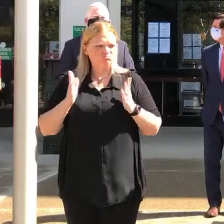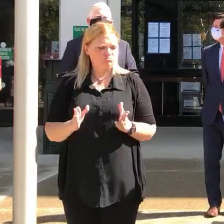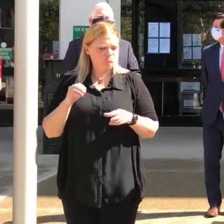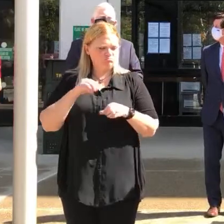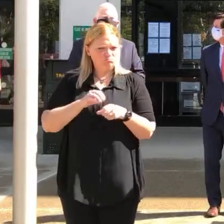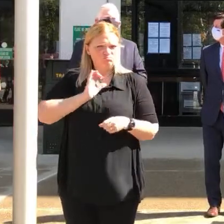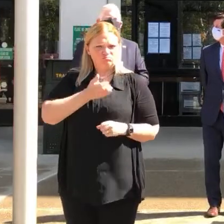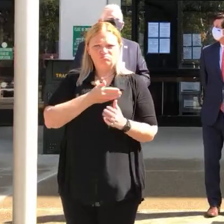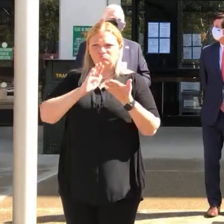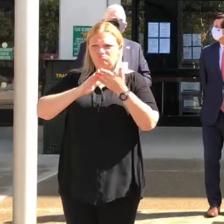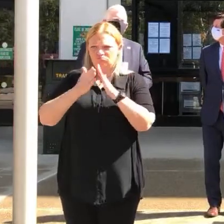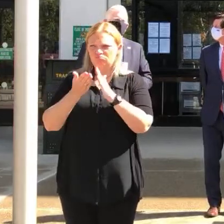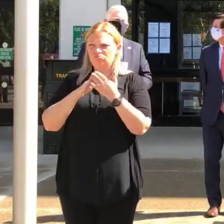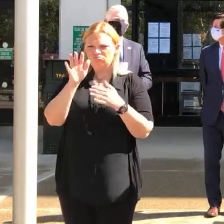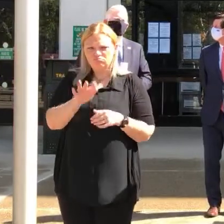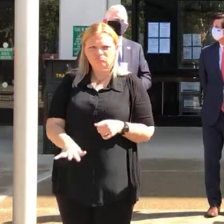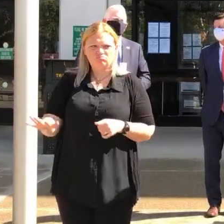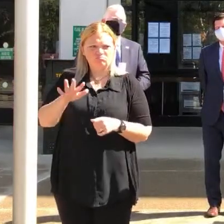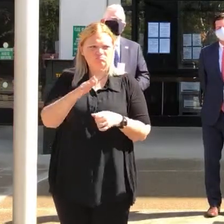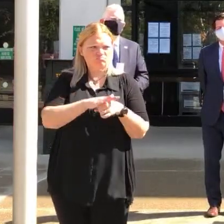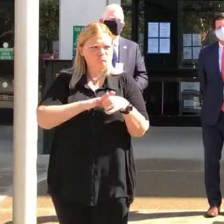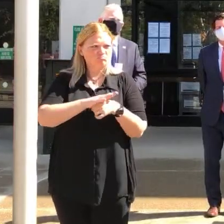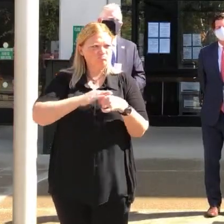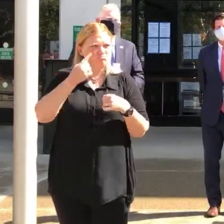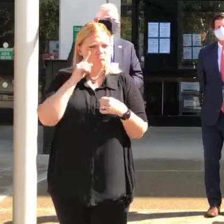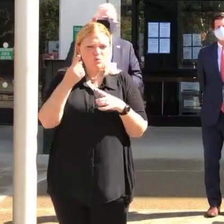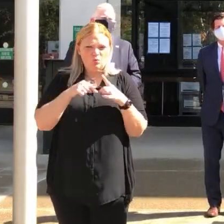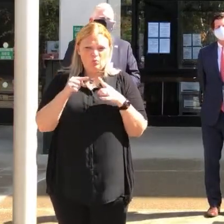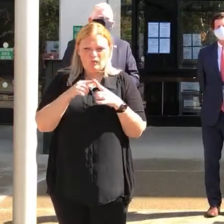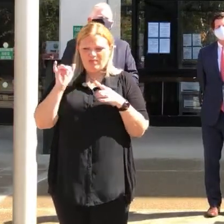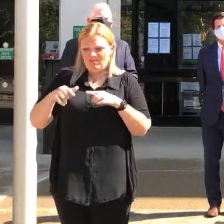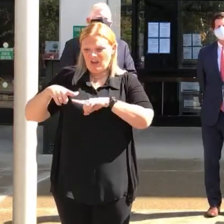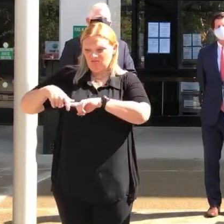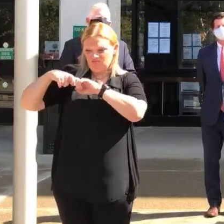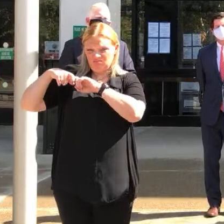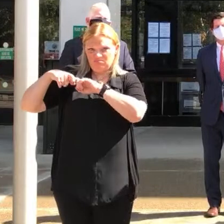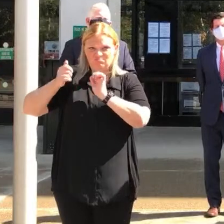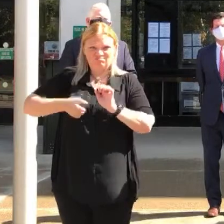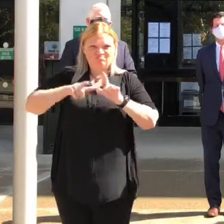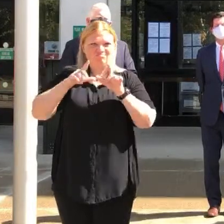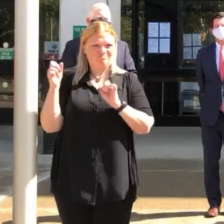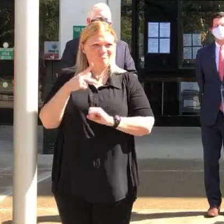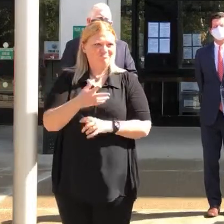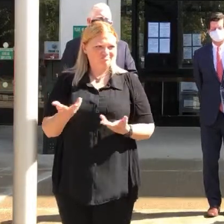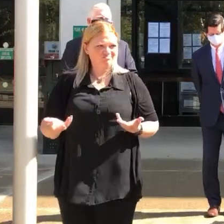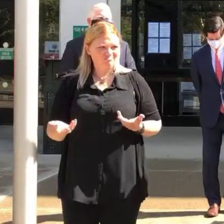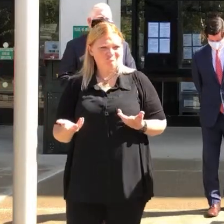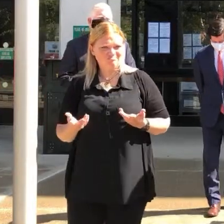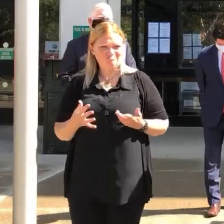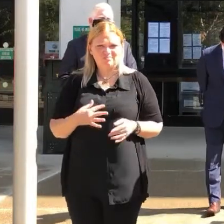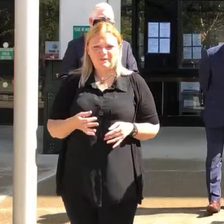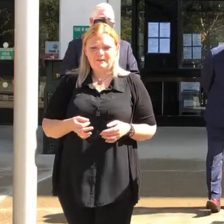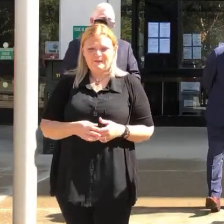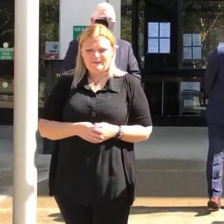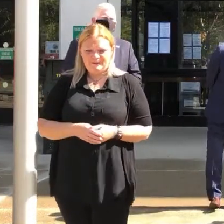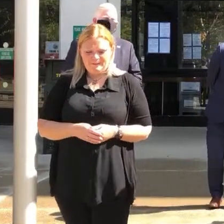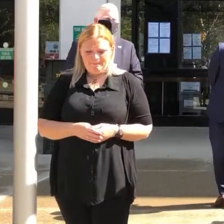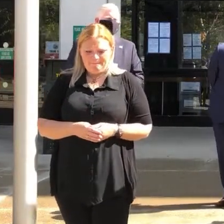in our community for when the moratorium is lifted. Experts